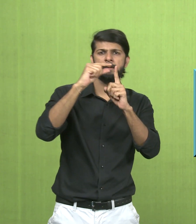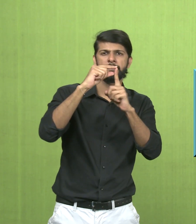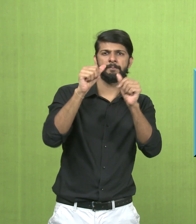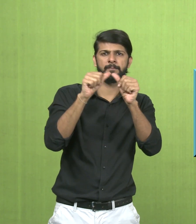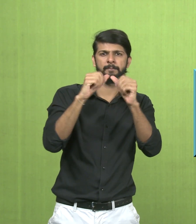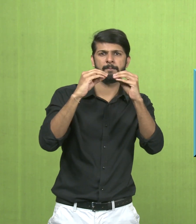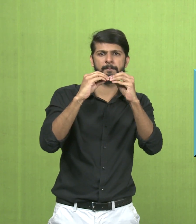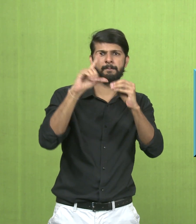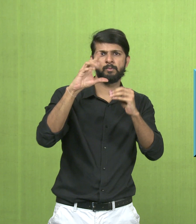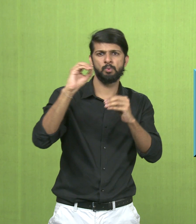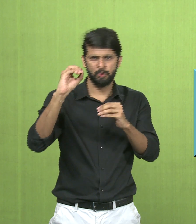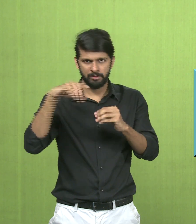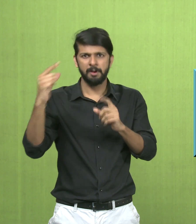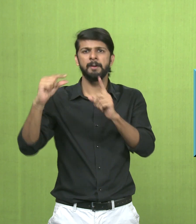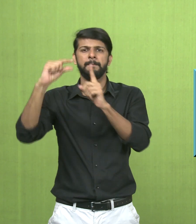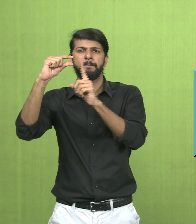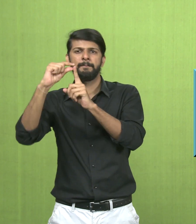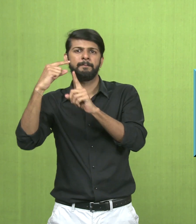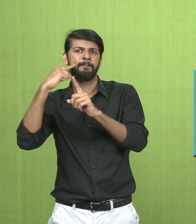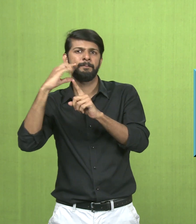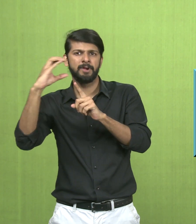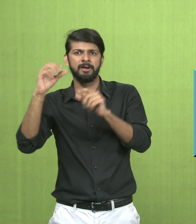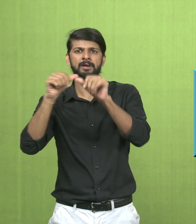by Pablo Picasso